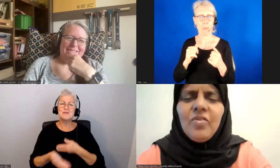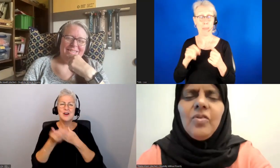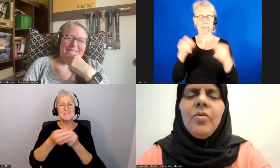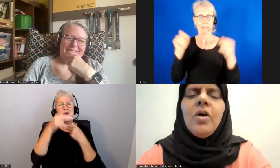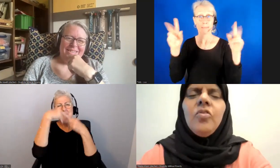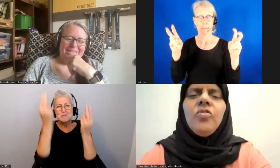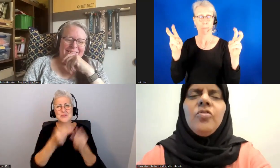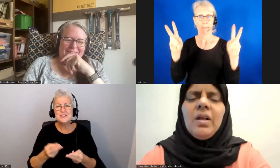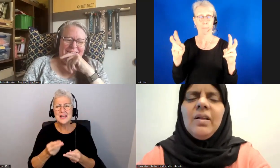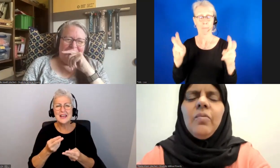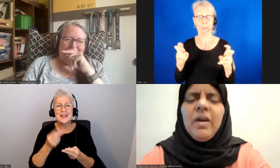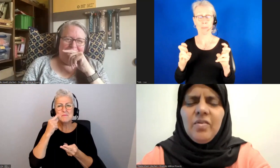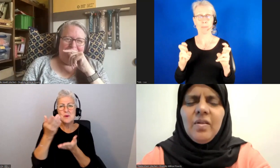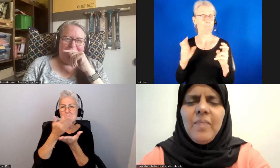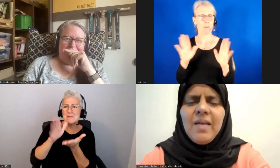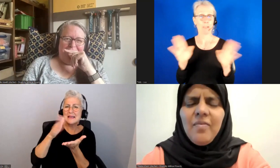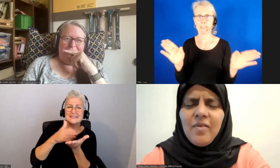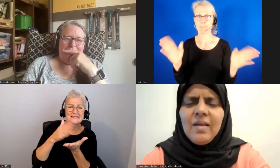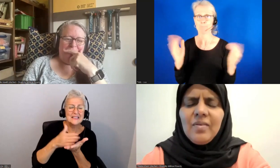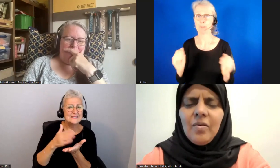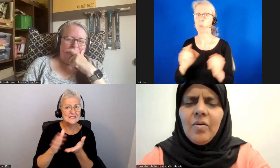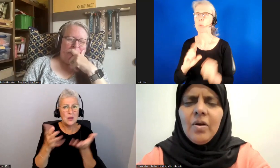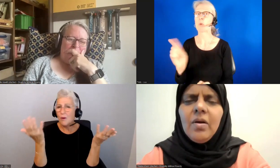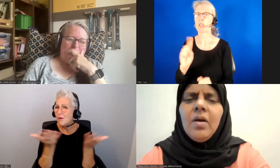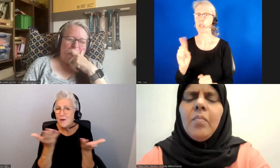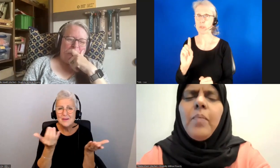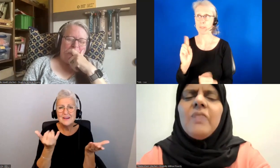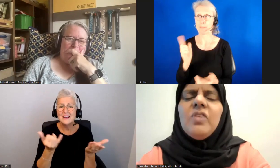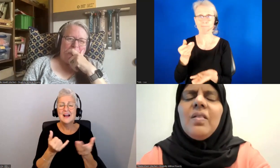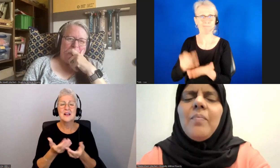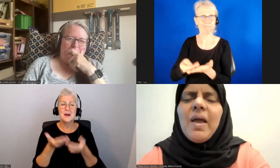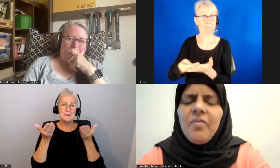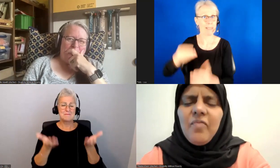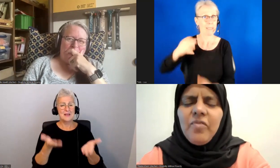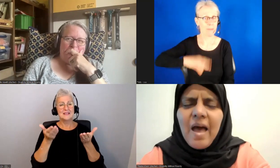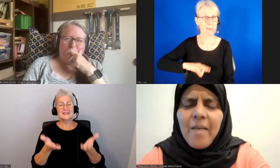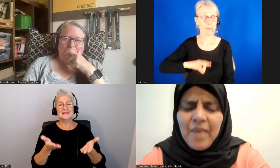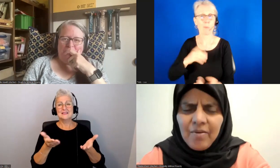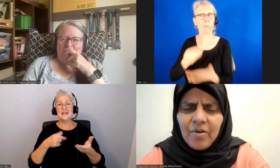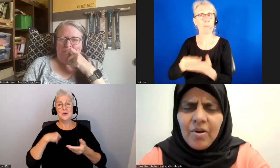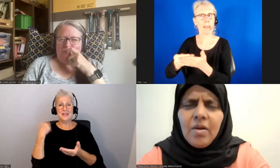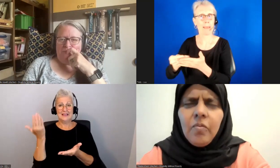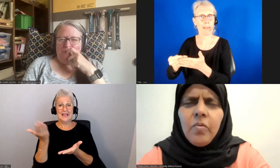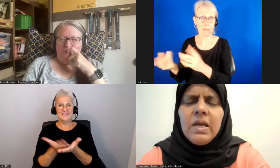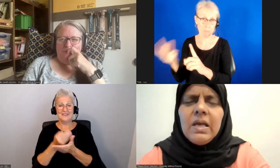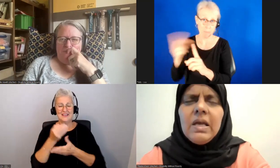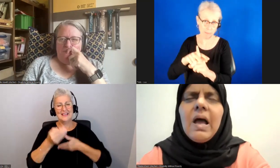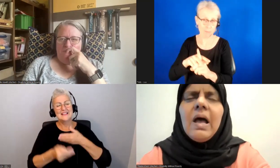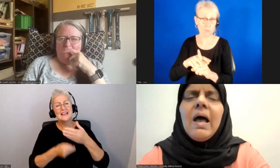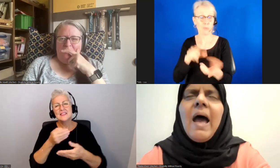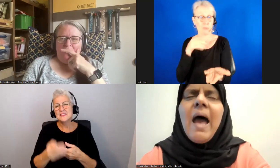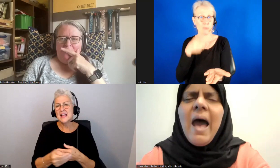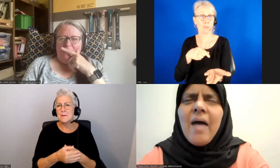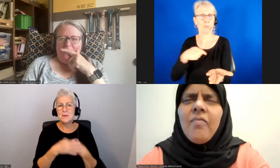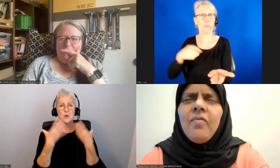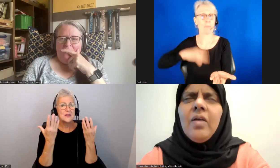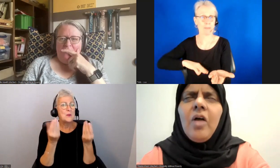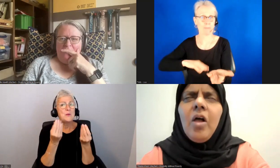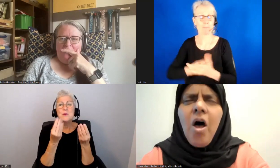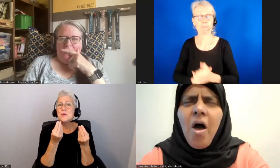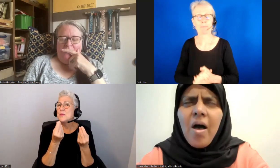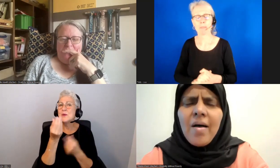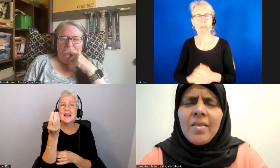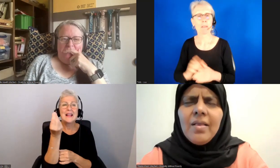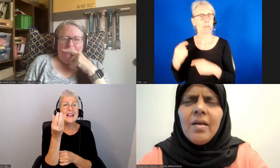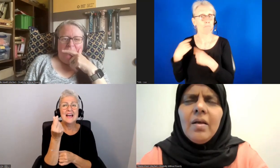we're into strictly where's the benefit or budget the benefit for that matter. We have